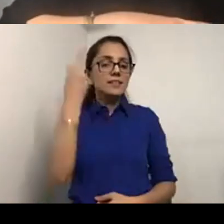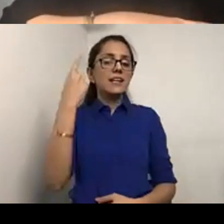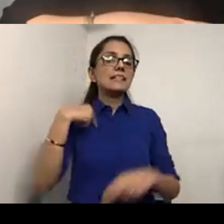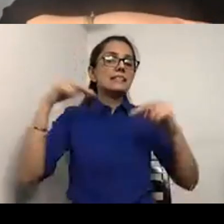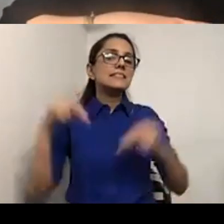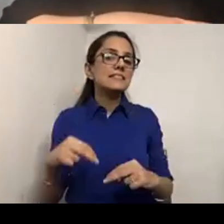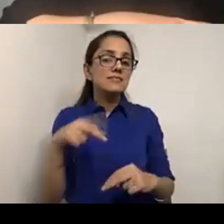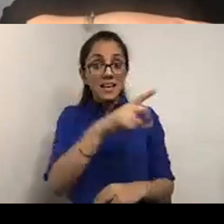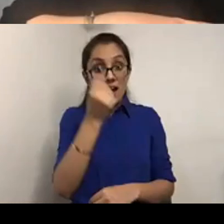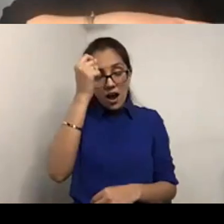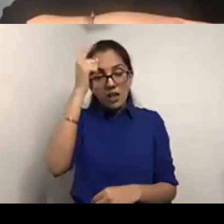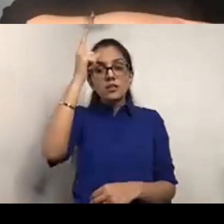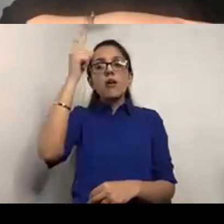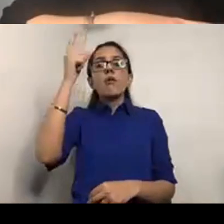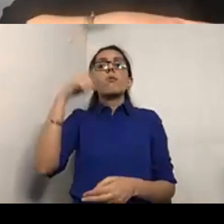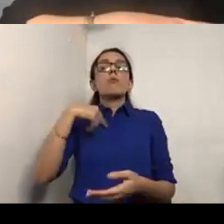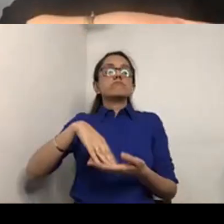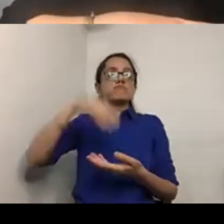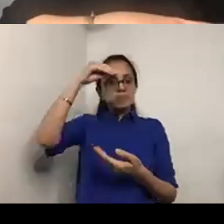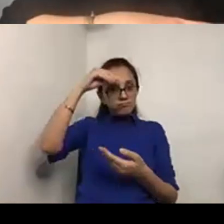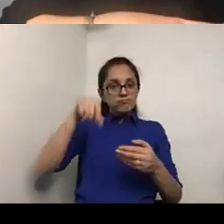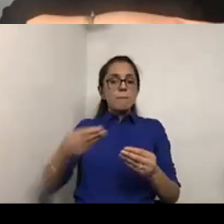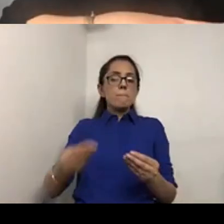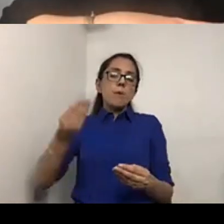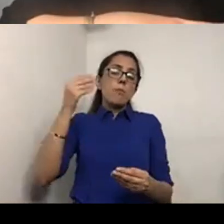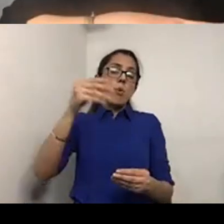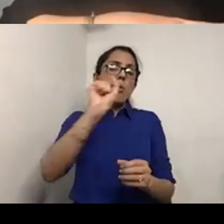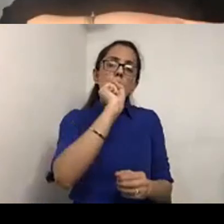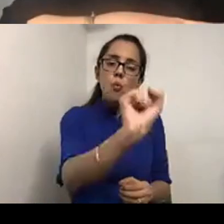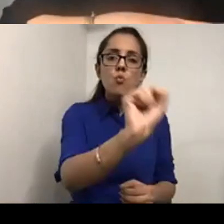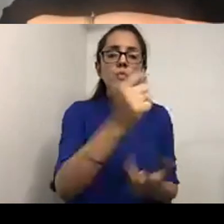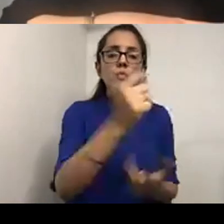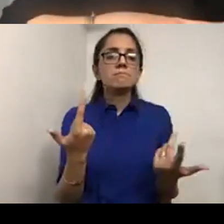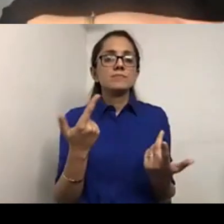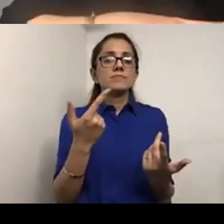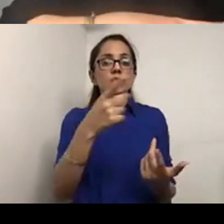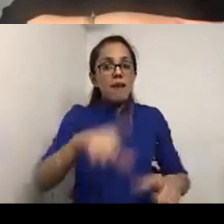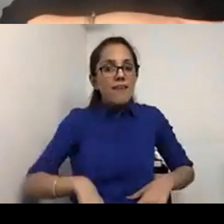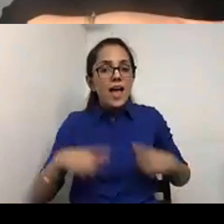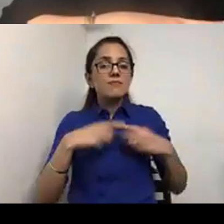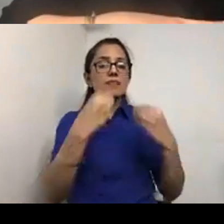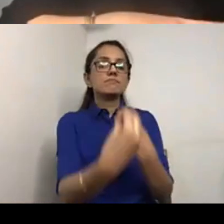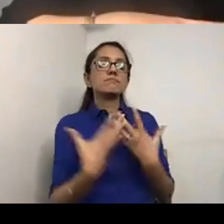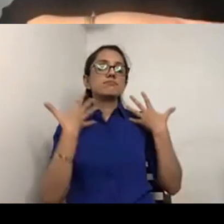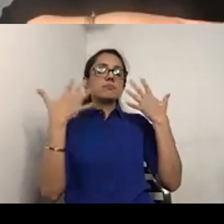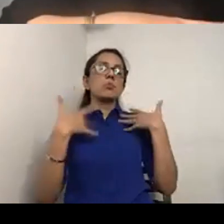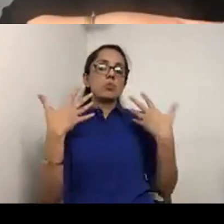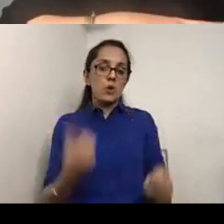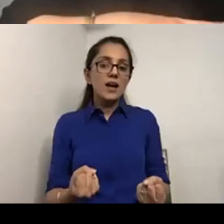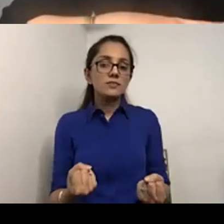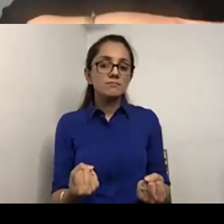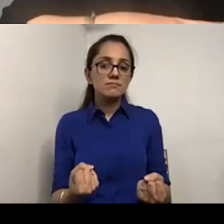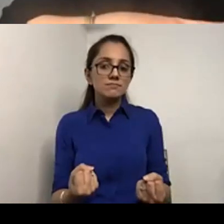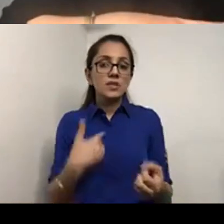that understanding, we require more of your, life for it to